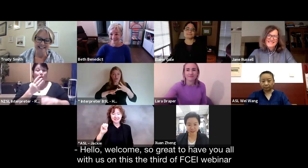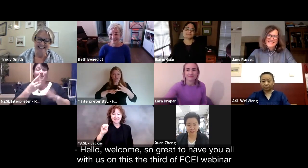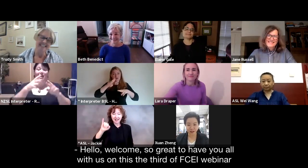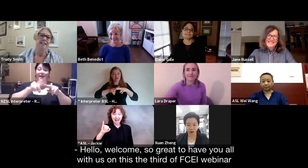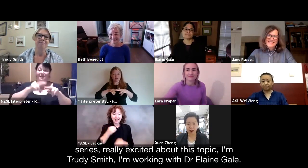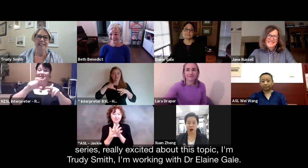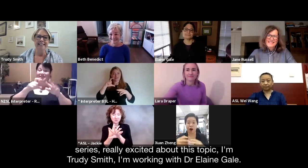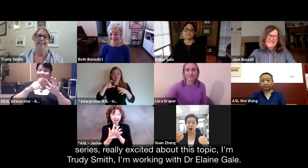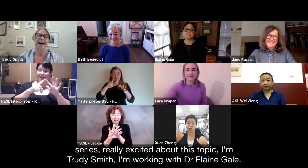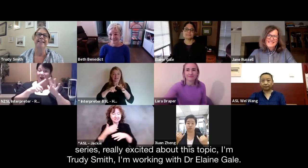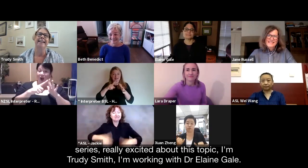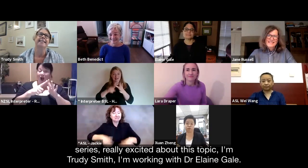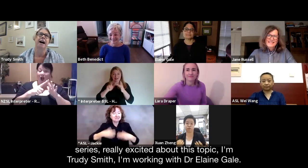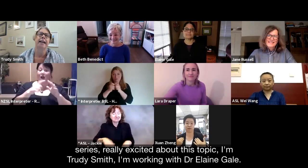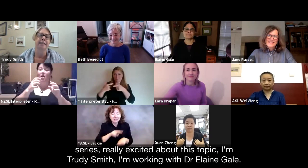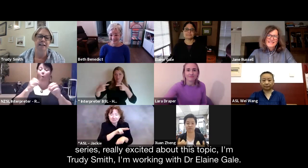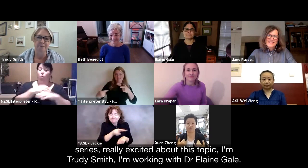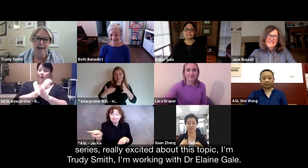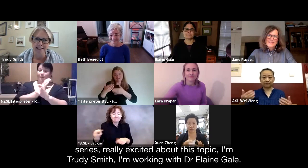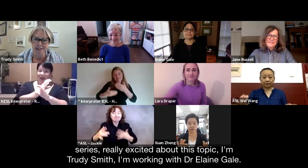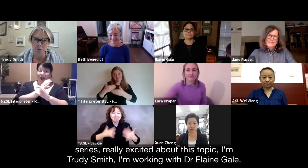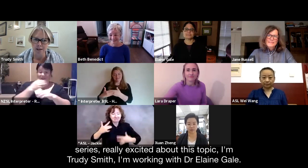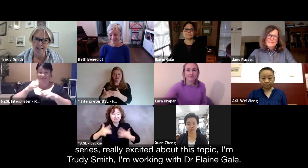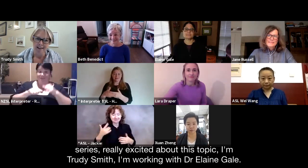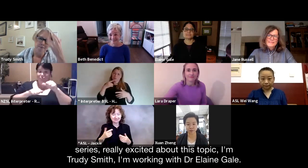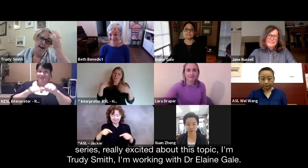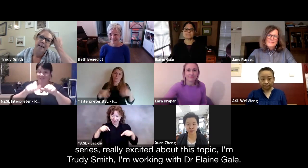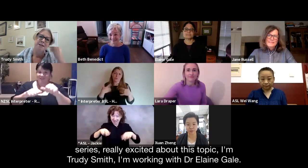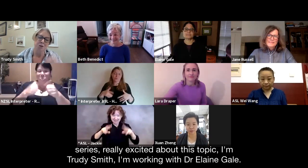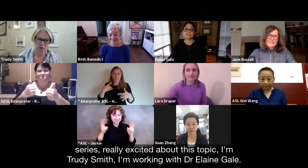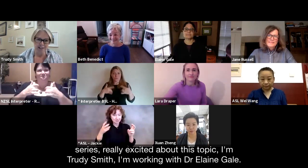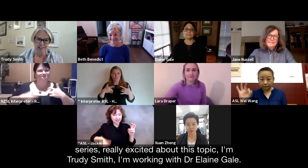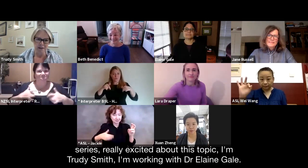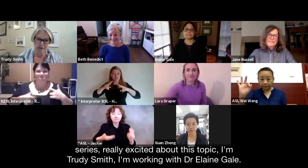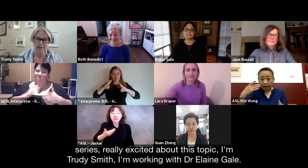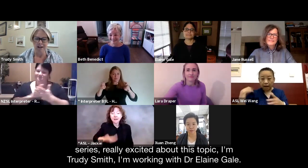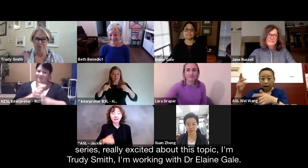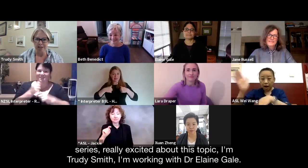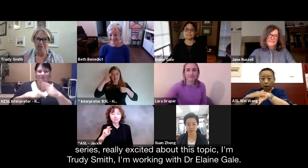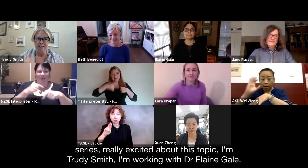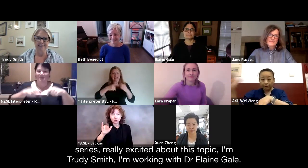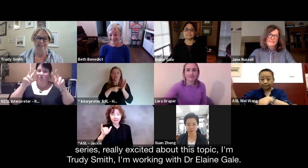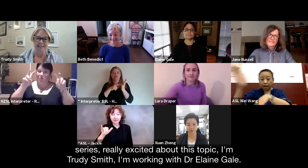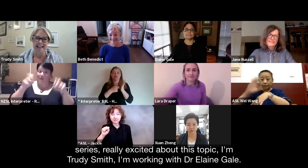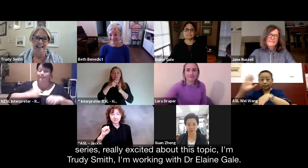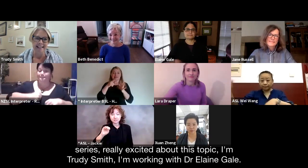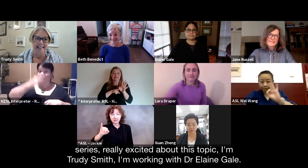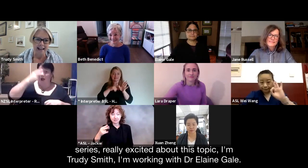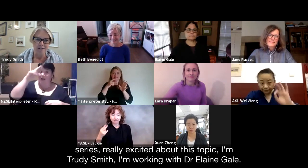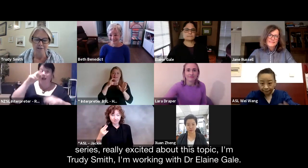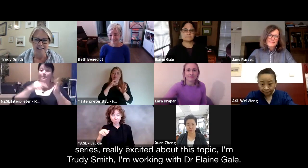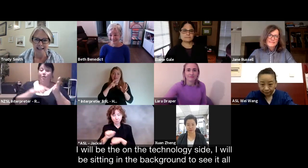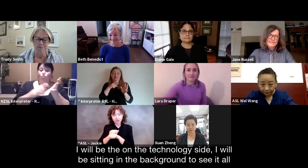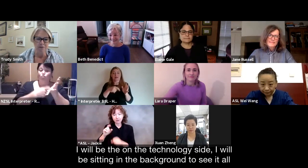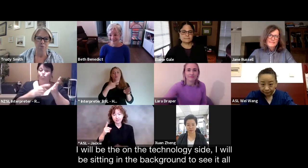series. Really delighted and excited about this topic. My name is Trudy Smith and I'm working with Dr. Elaine